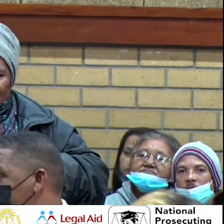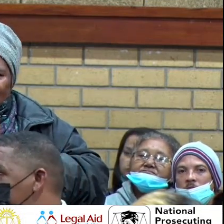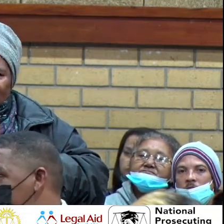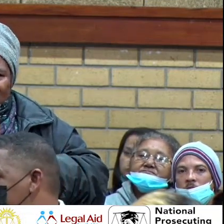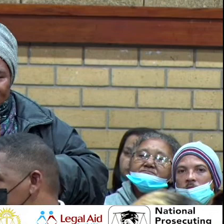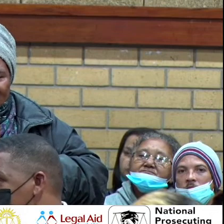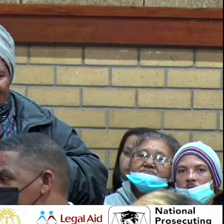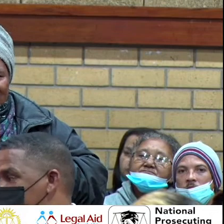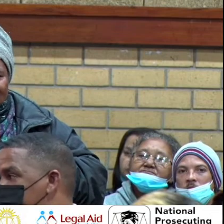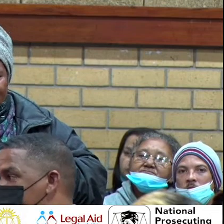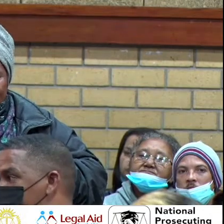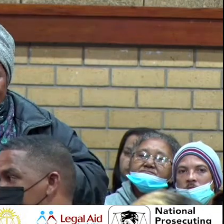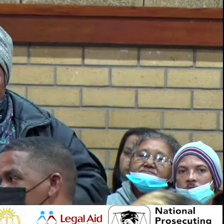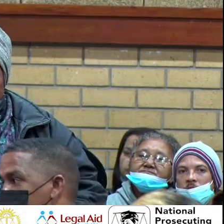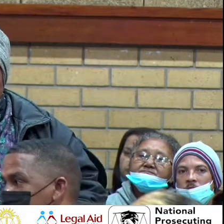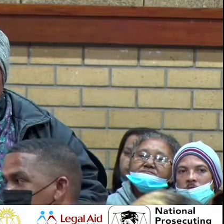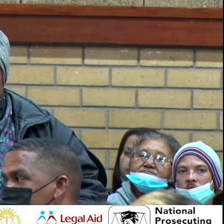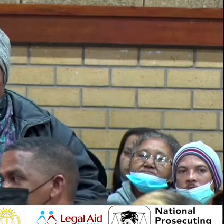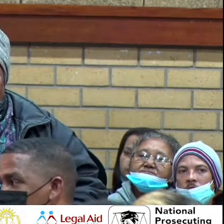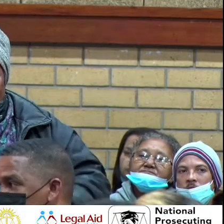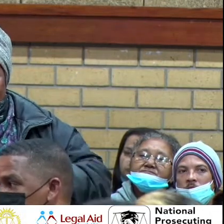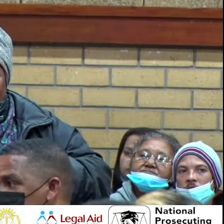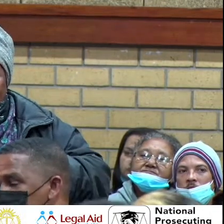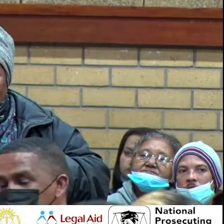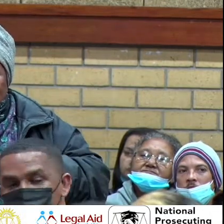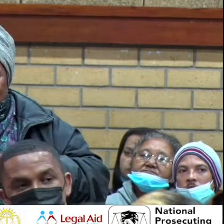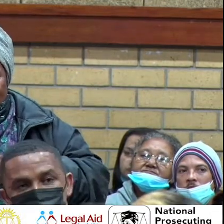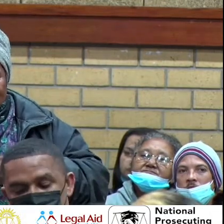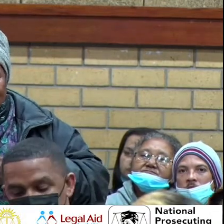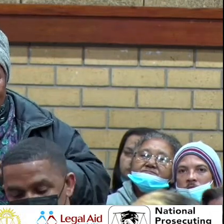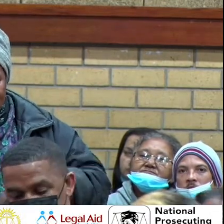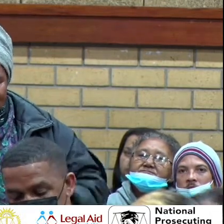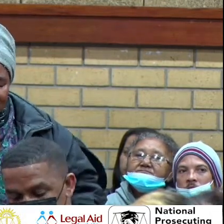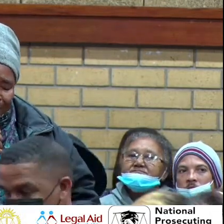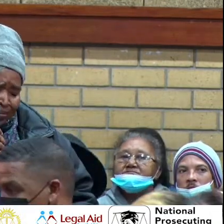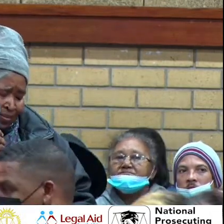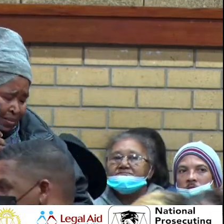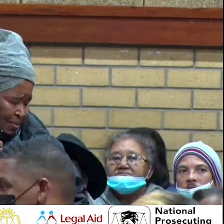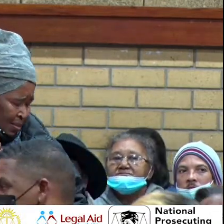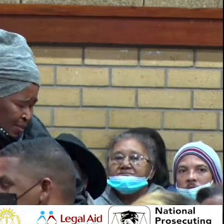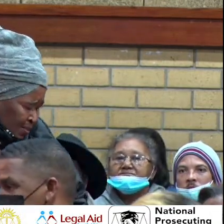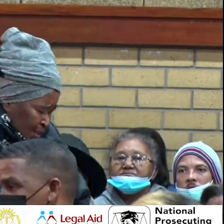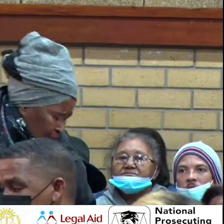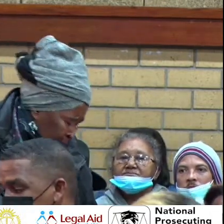Abasebenzi, abantu bala department. I'm begging department.